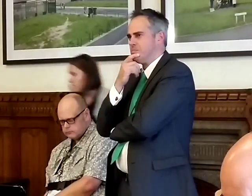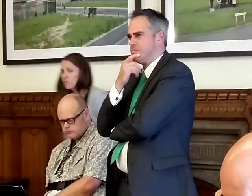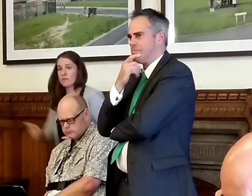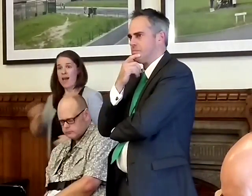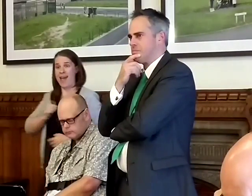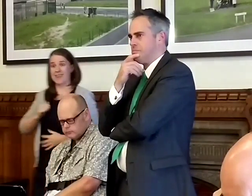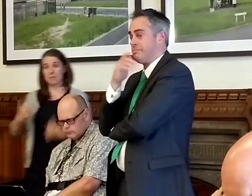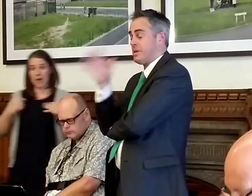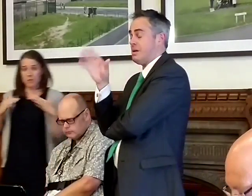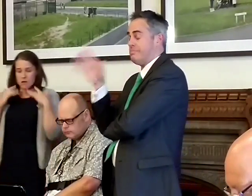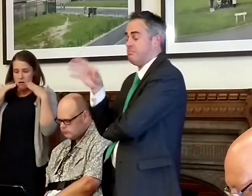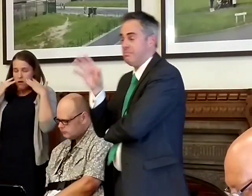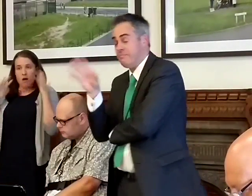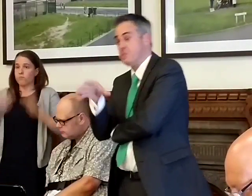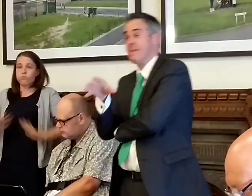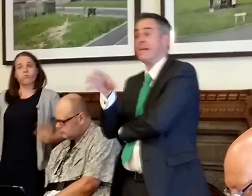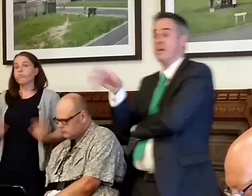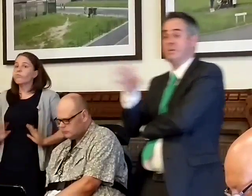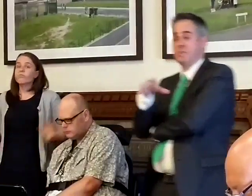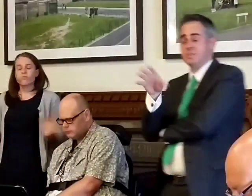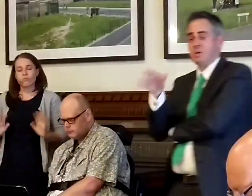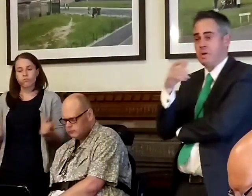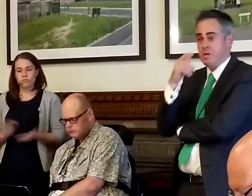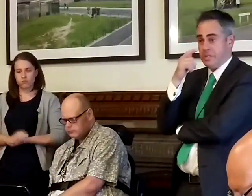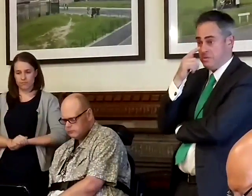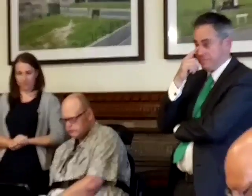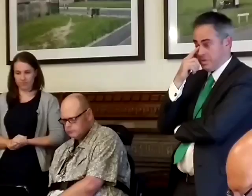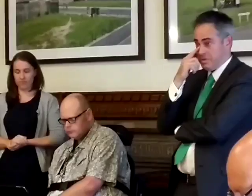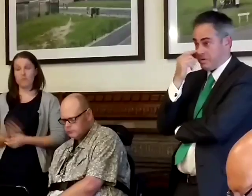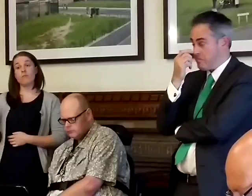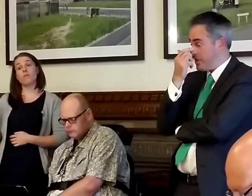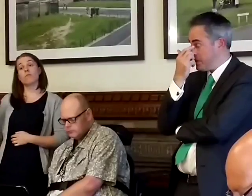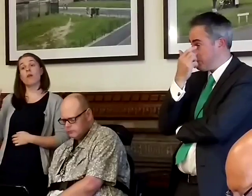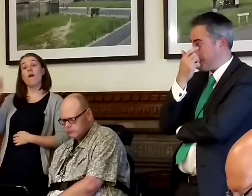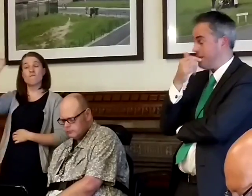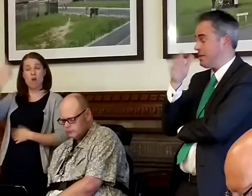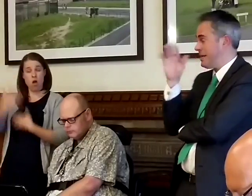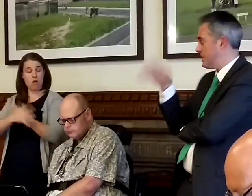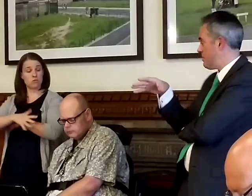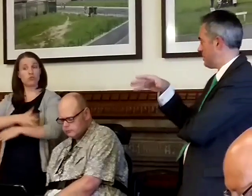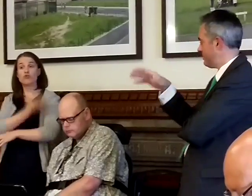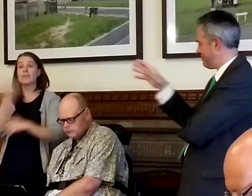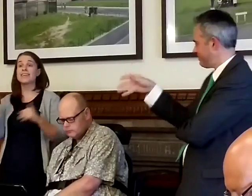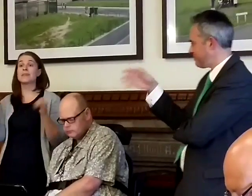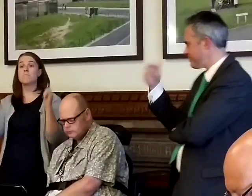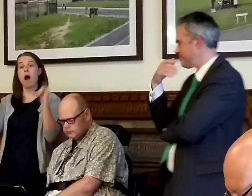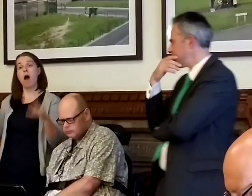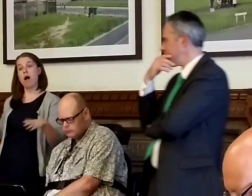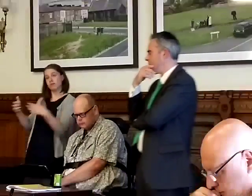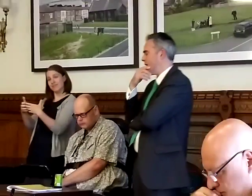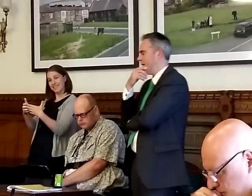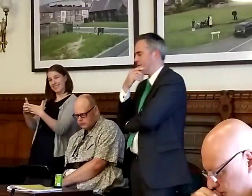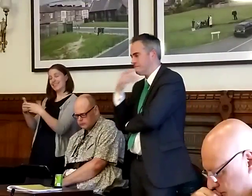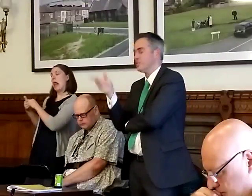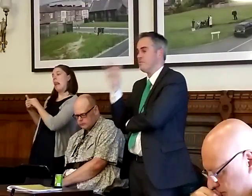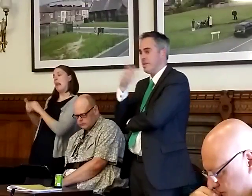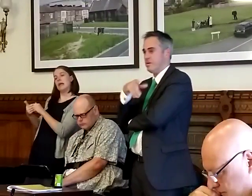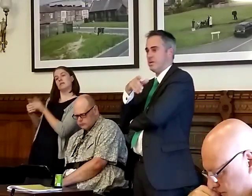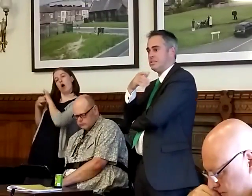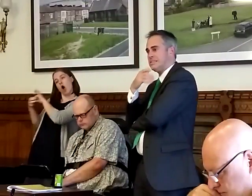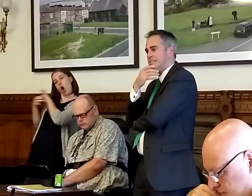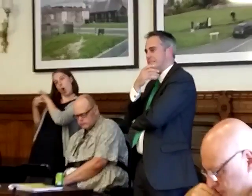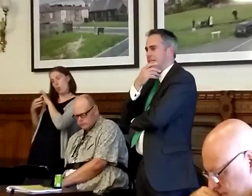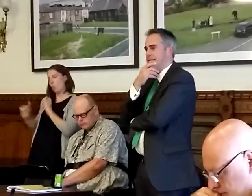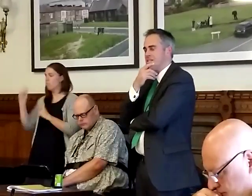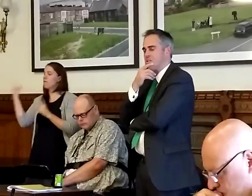when I first met Caroline Lucas, so I'm co-leader of the Green Party, was at a demo just